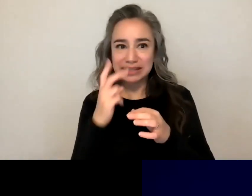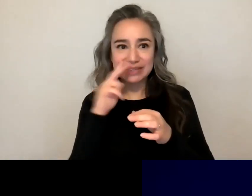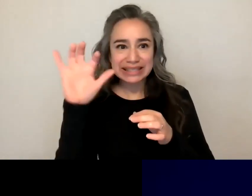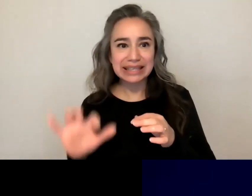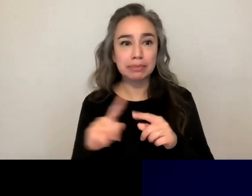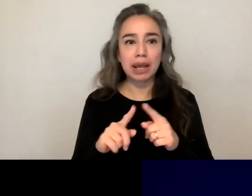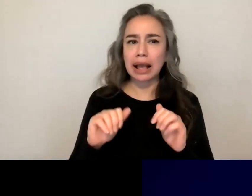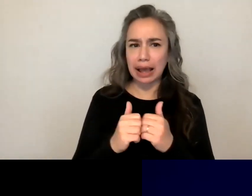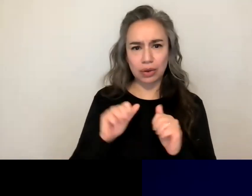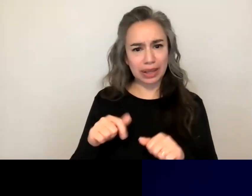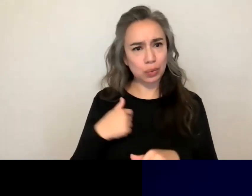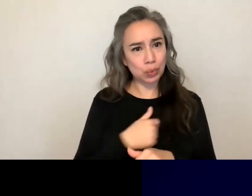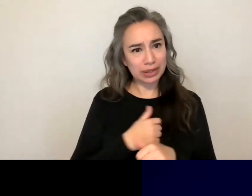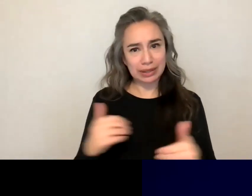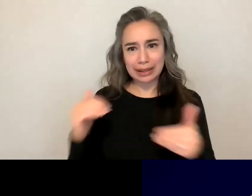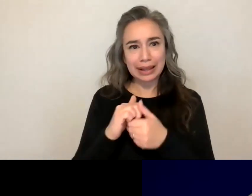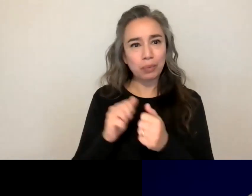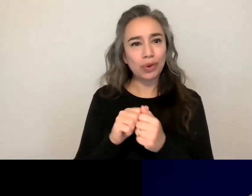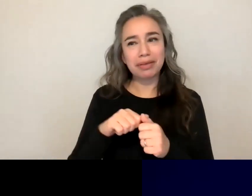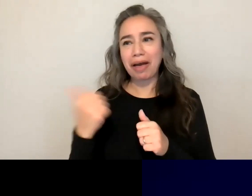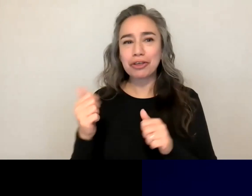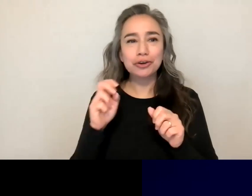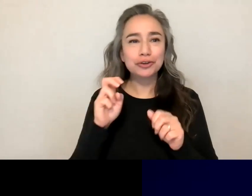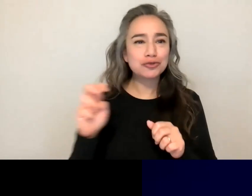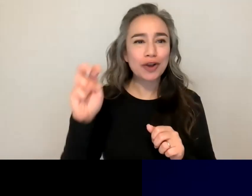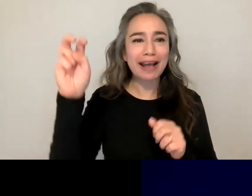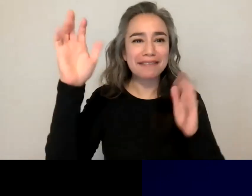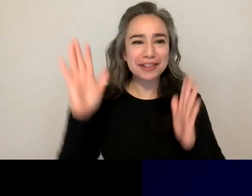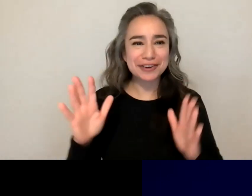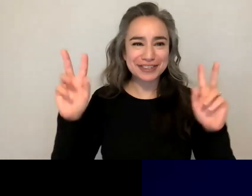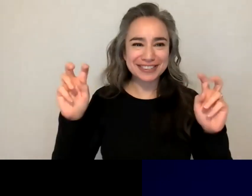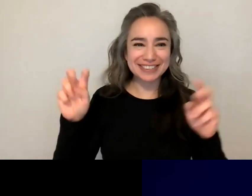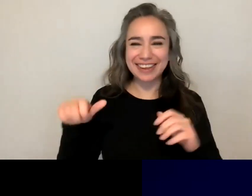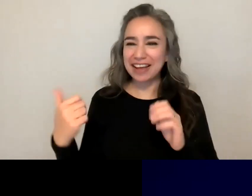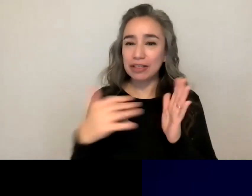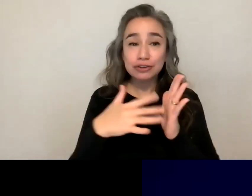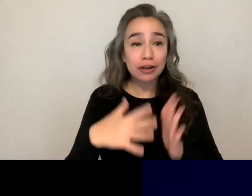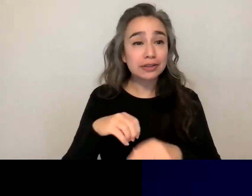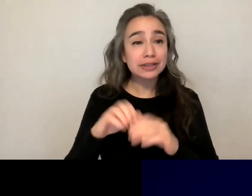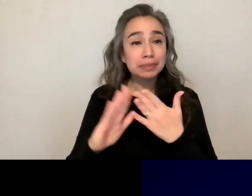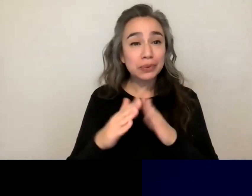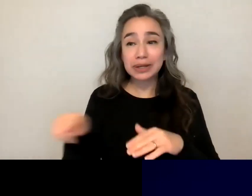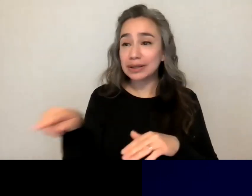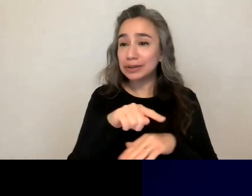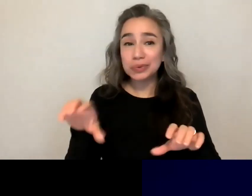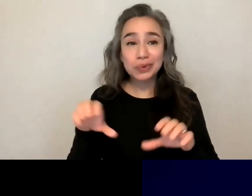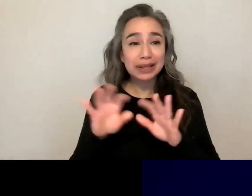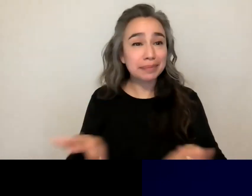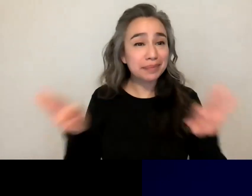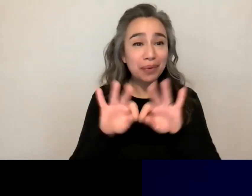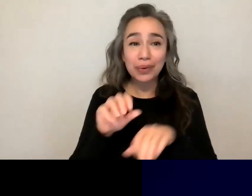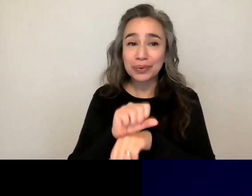with fellow travelers? These are other scholars and people in communities who are doing important work. And the